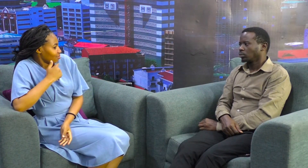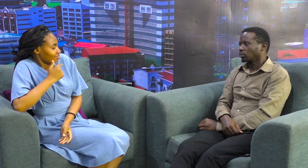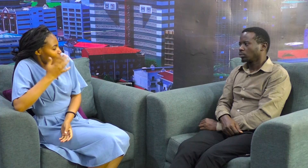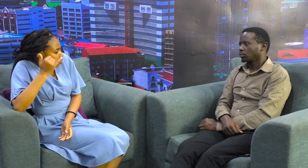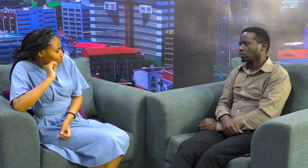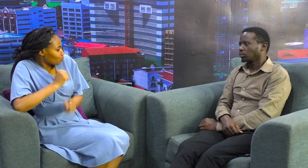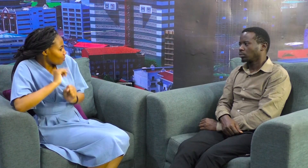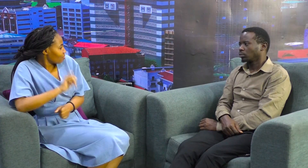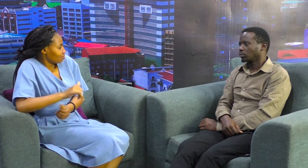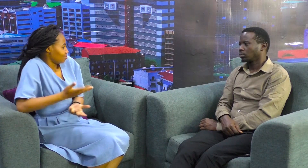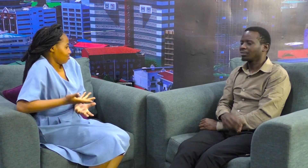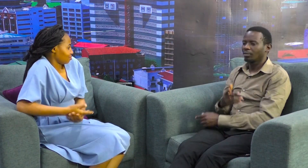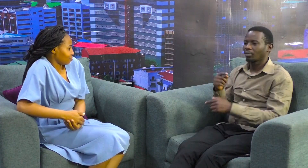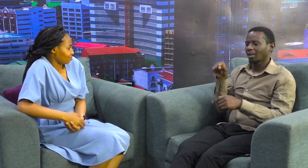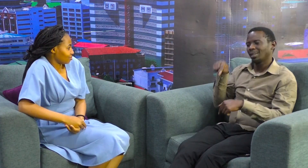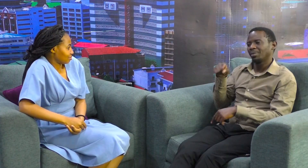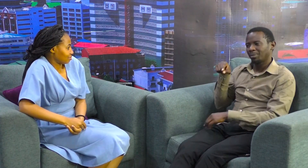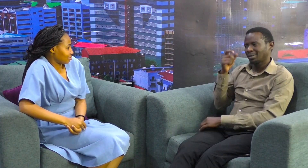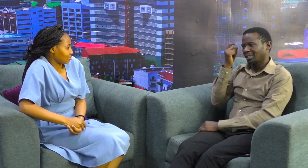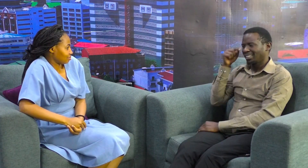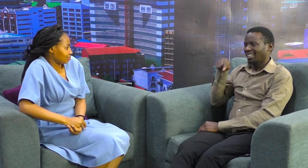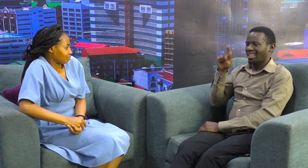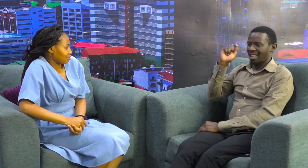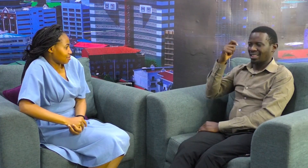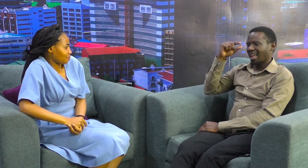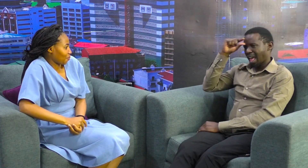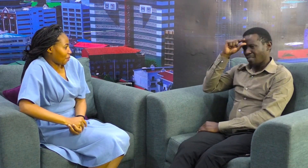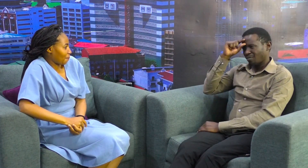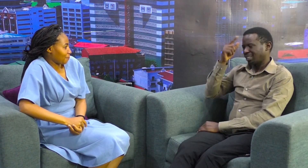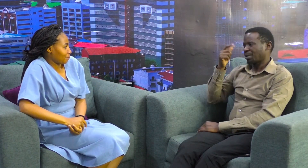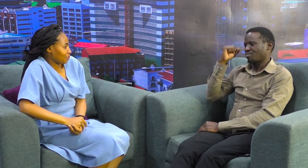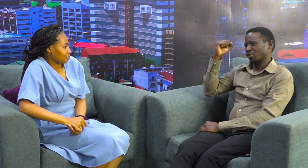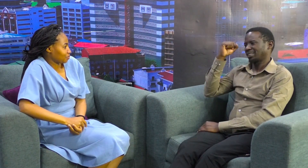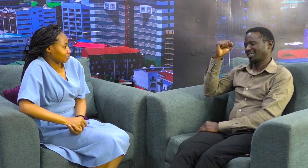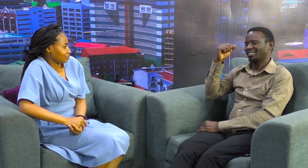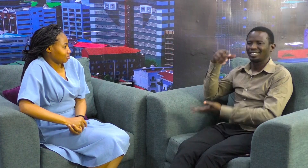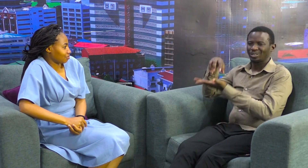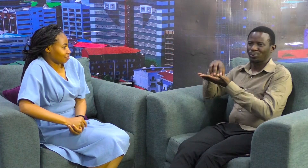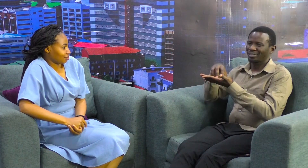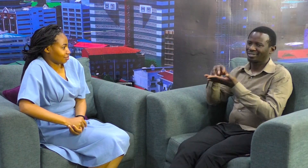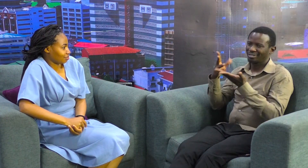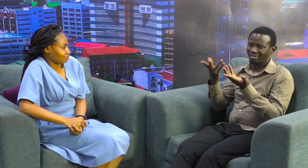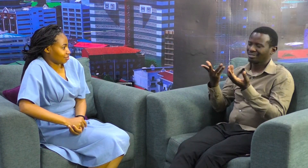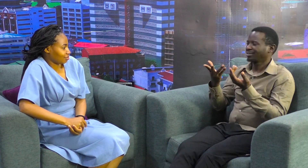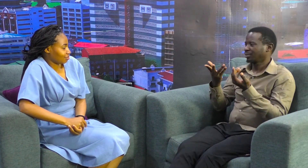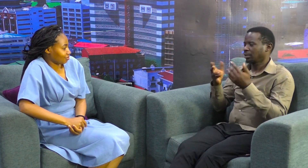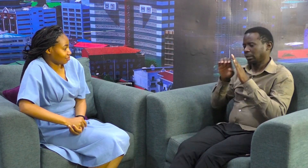to give them the job. Why that? I understand in Kenya, the politics is the